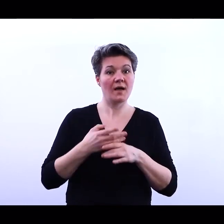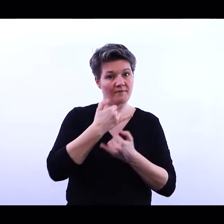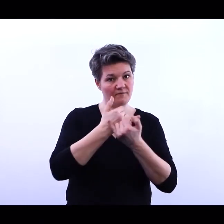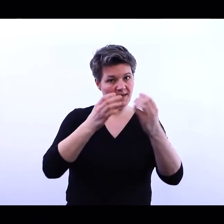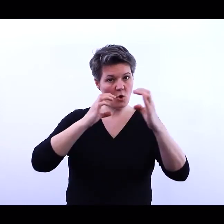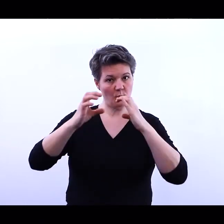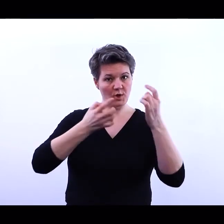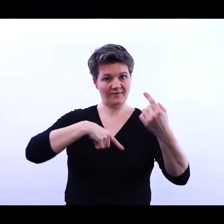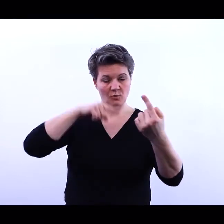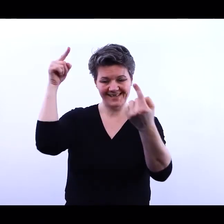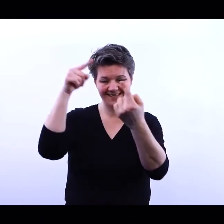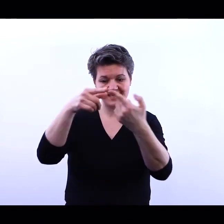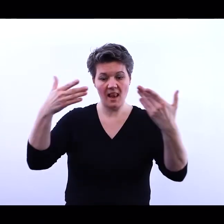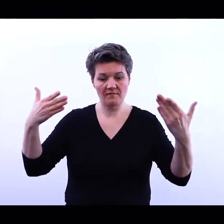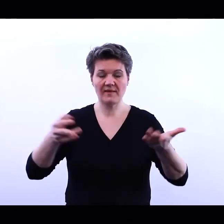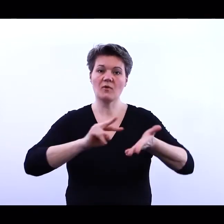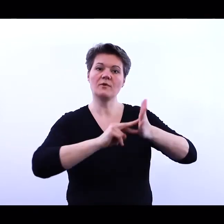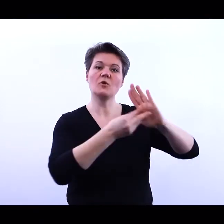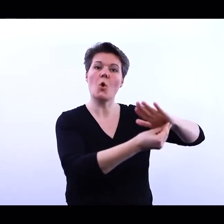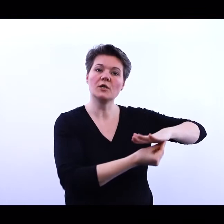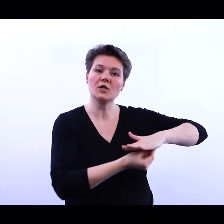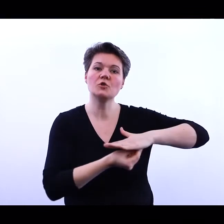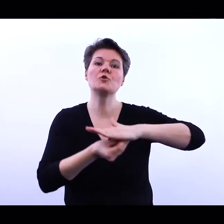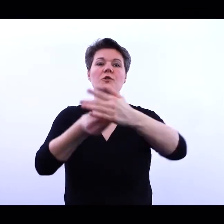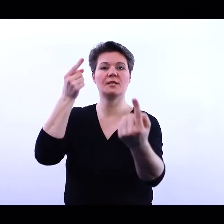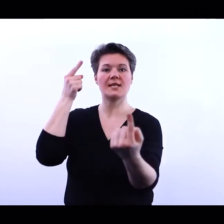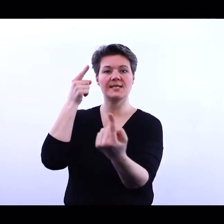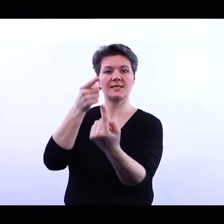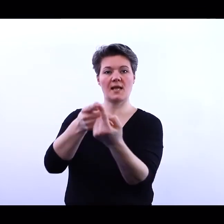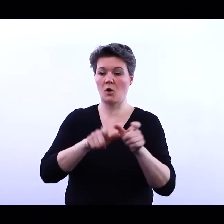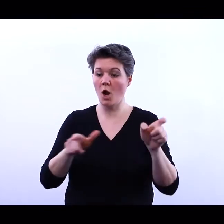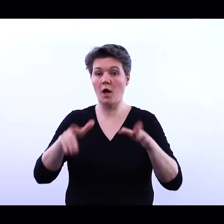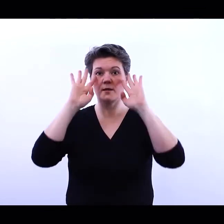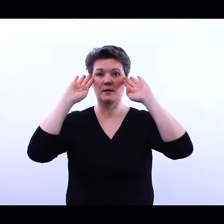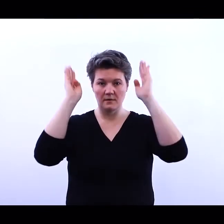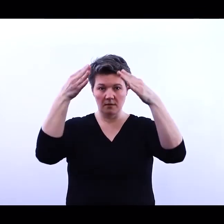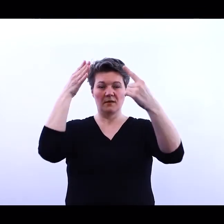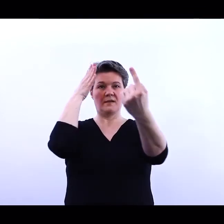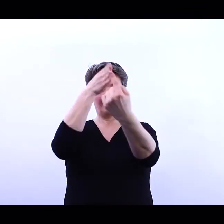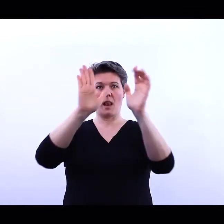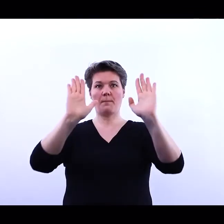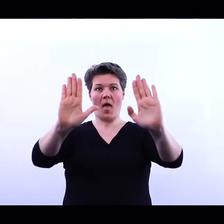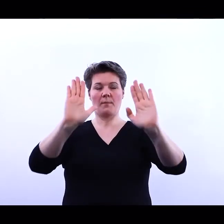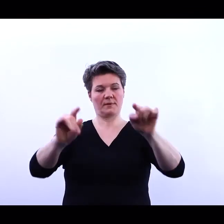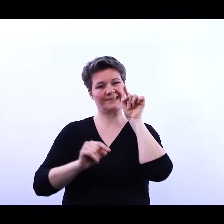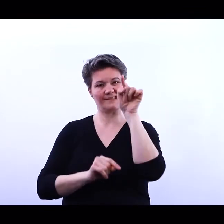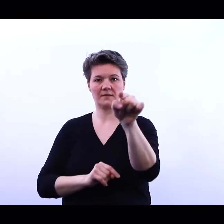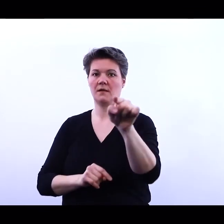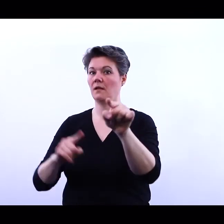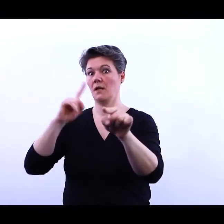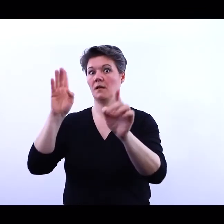does technology support that mission so that folks are able to keep things in perspective and not